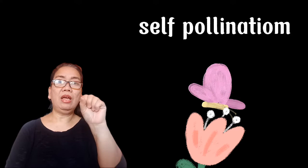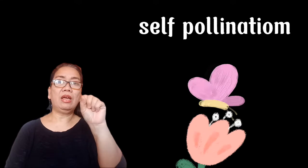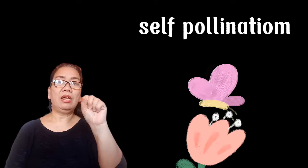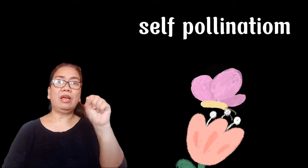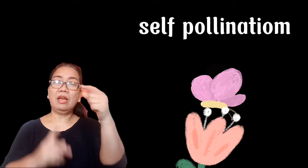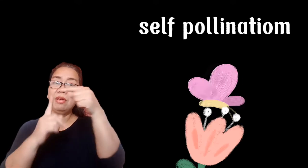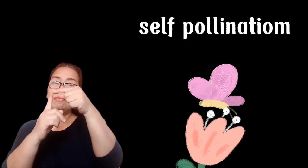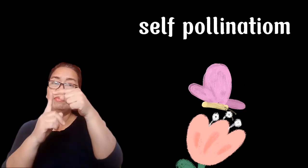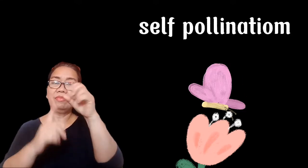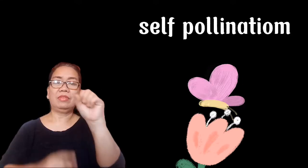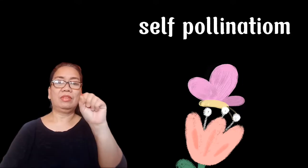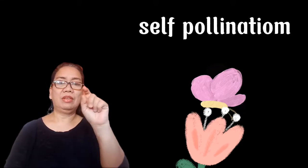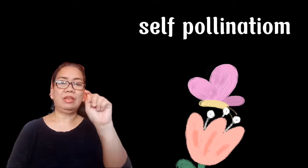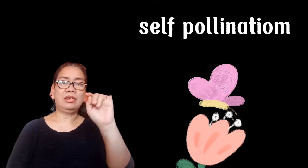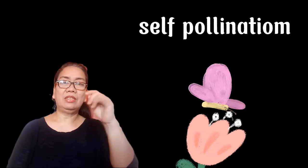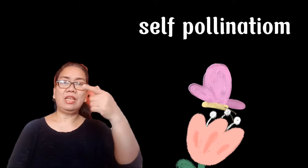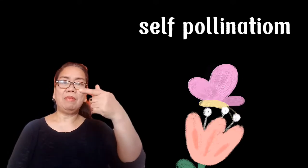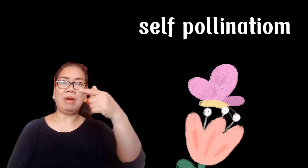the